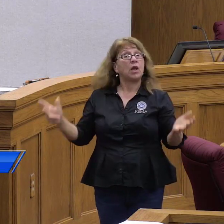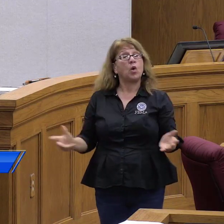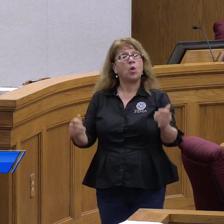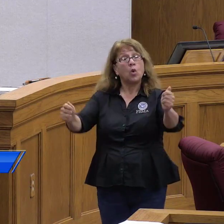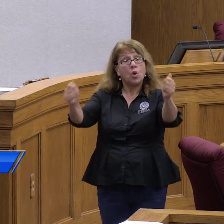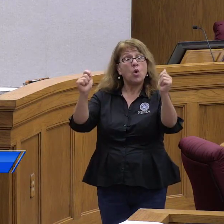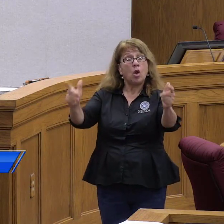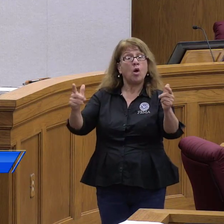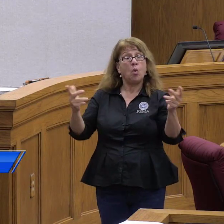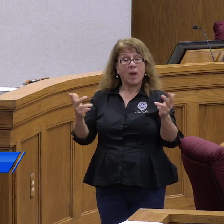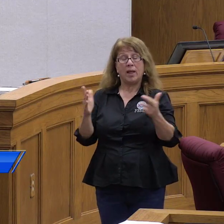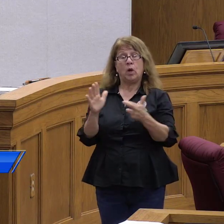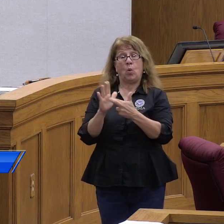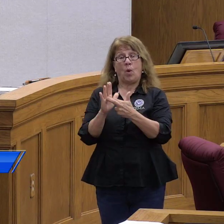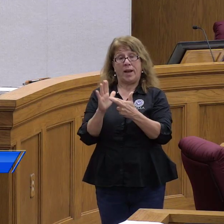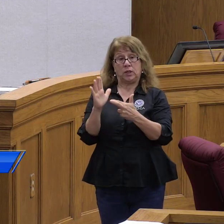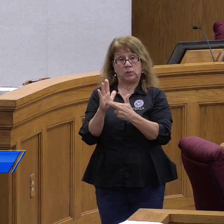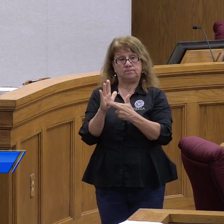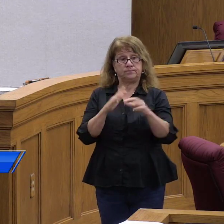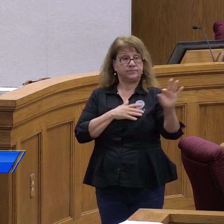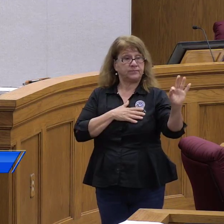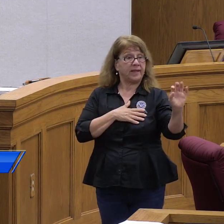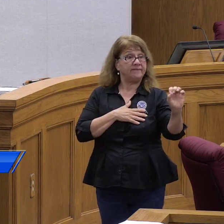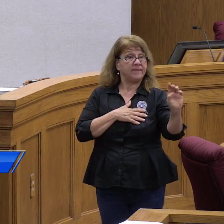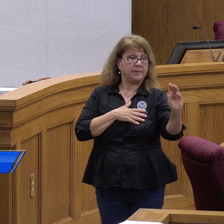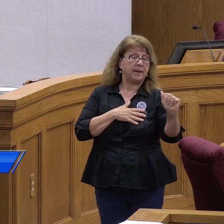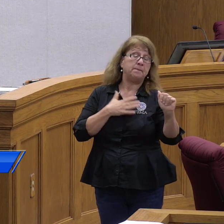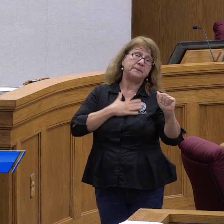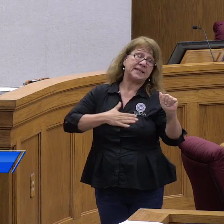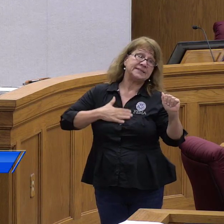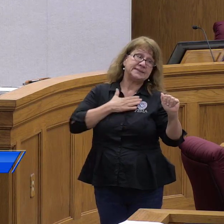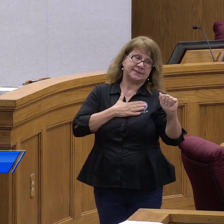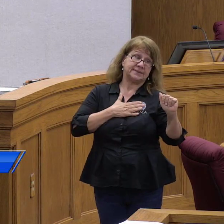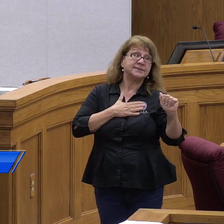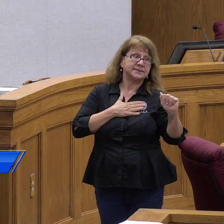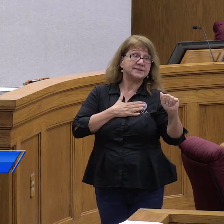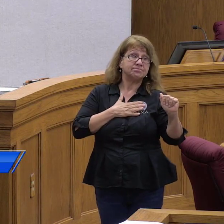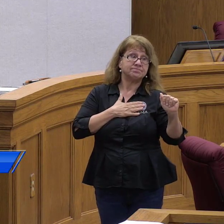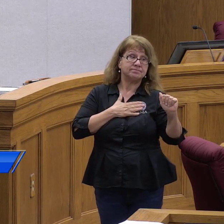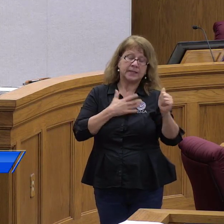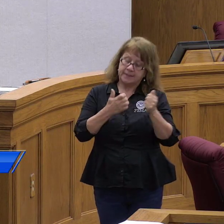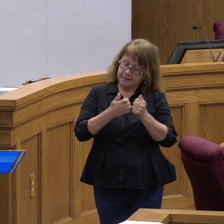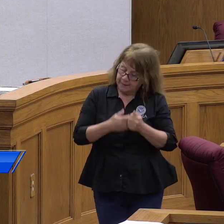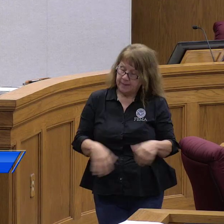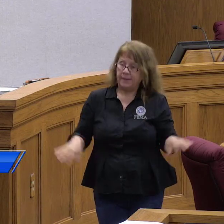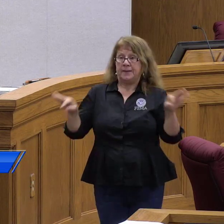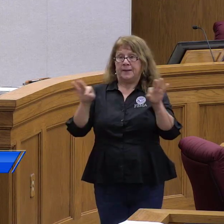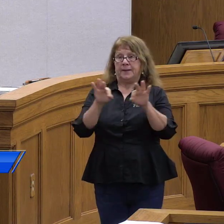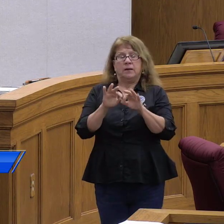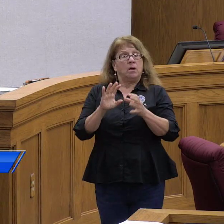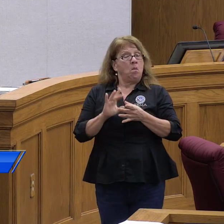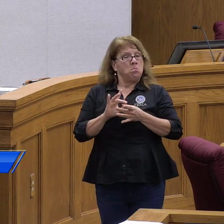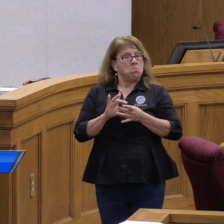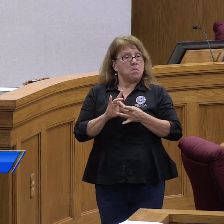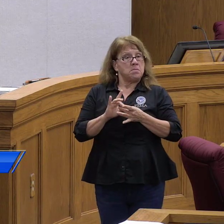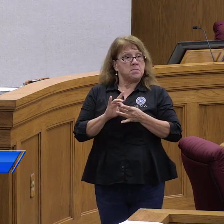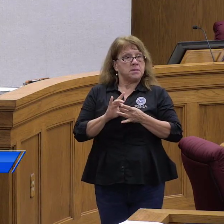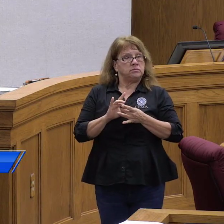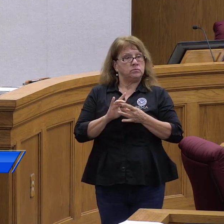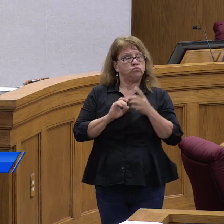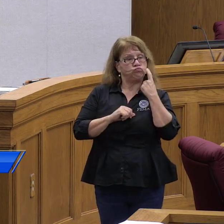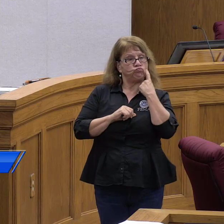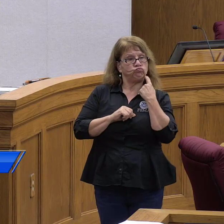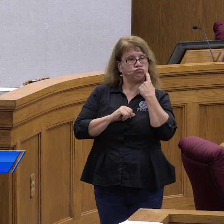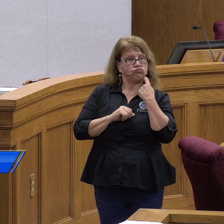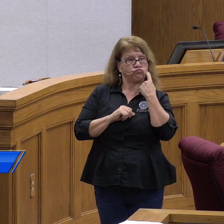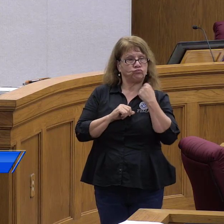to continue to register with FEMA. Those are some very spot-on comments, and I was even visiting with someone